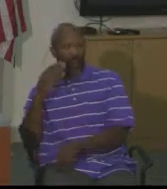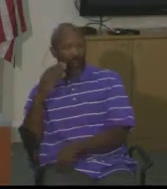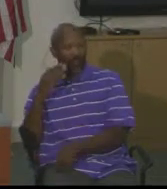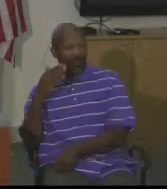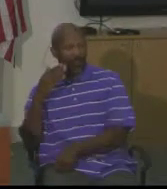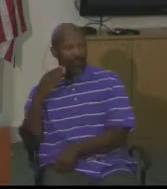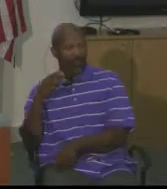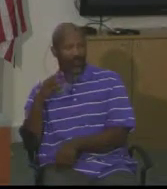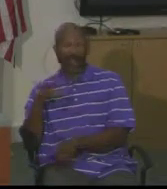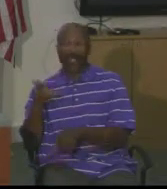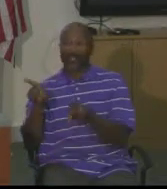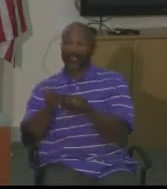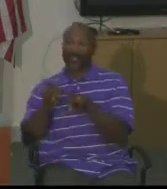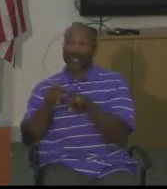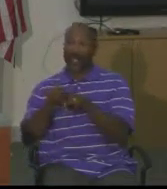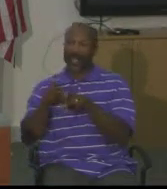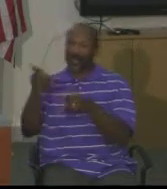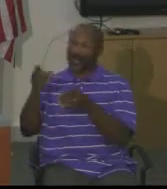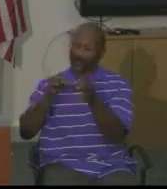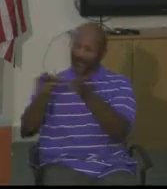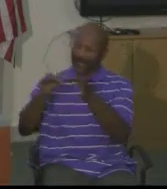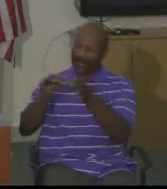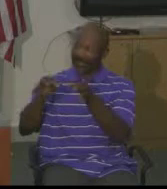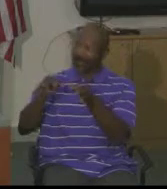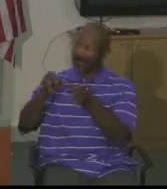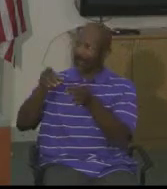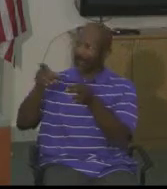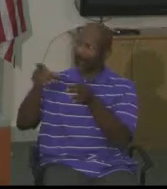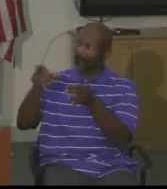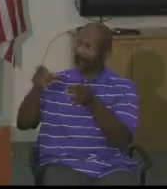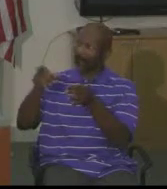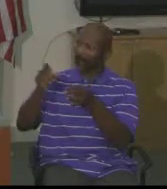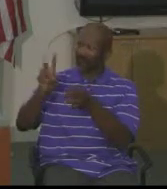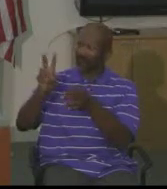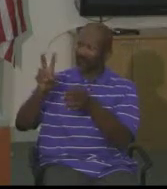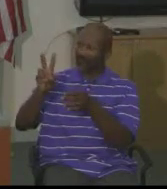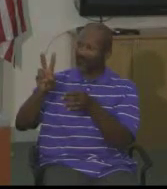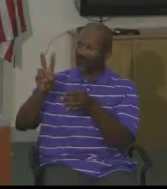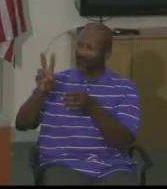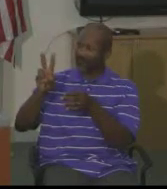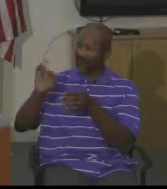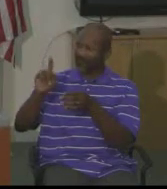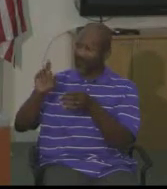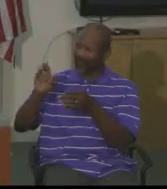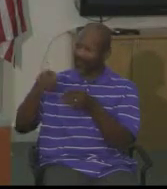The same way that I was telling, was it Victor? What was it?